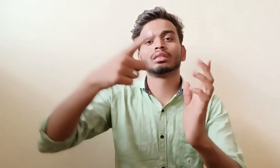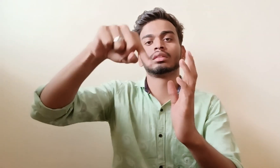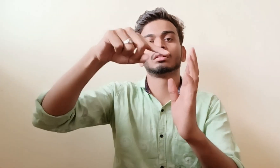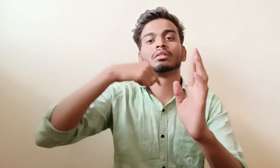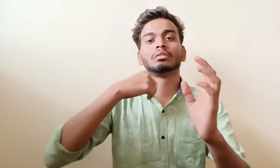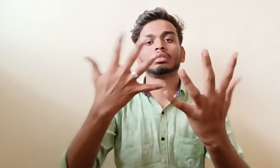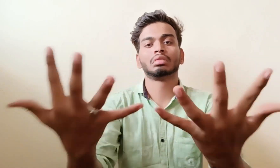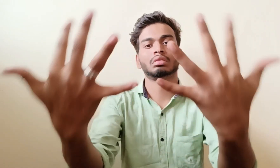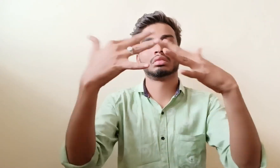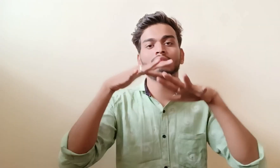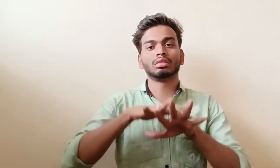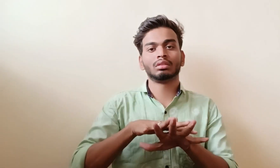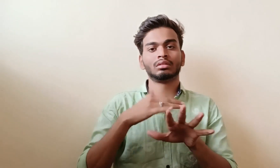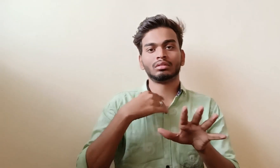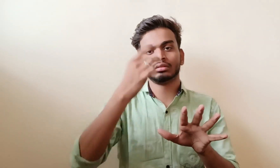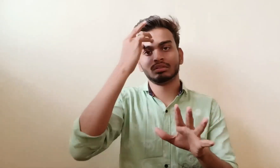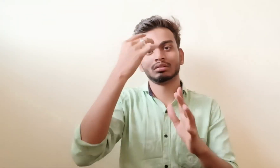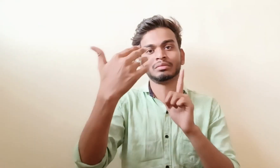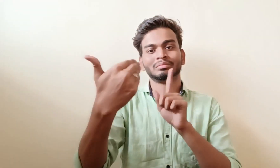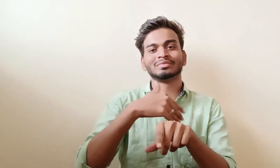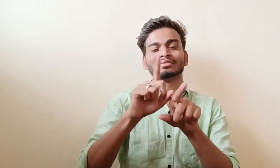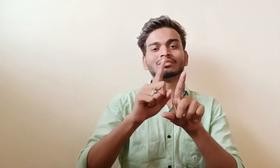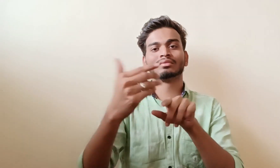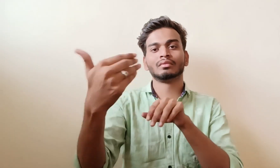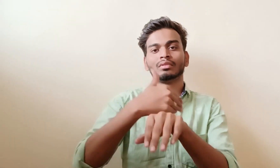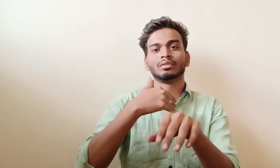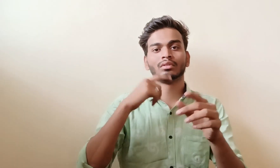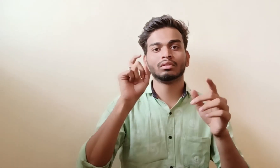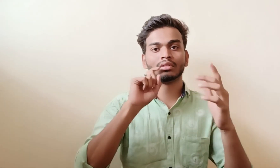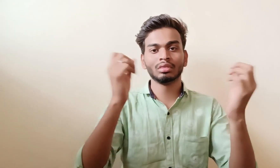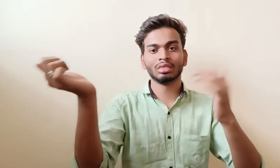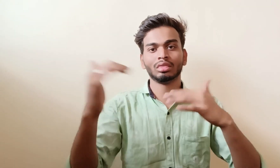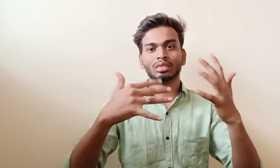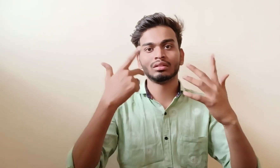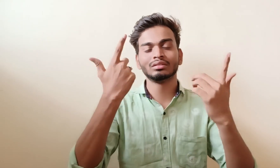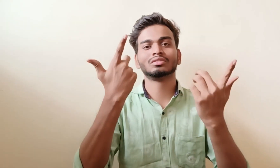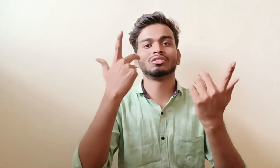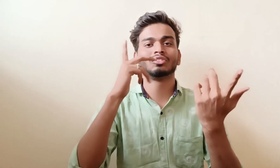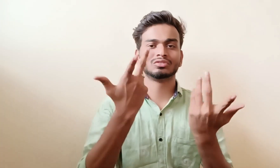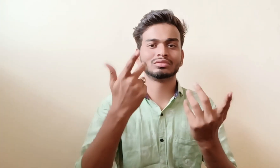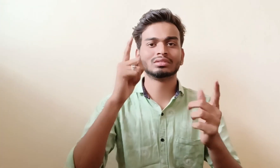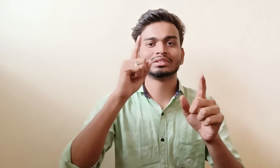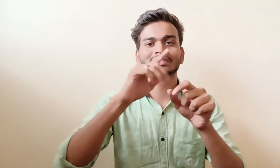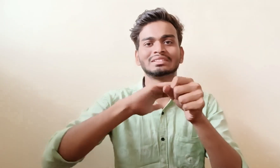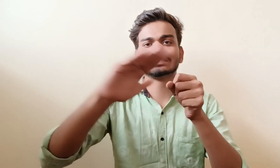and dangerous and how to solve ban video tips tell after see.